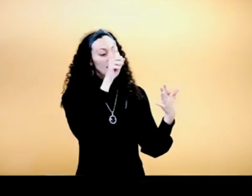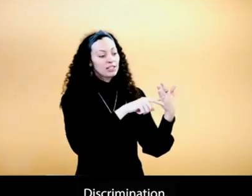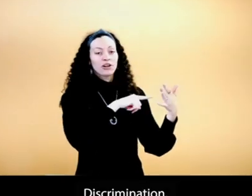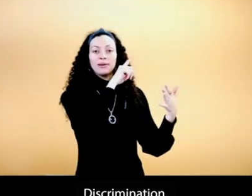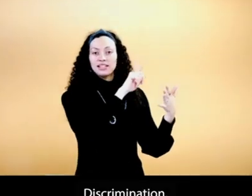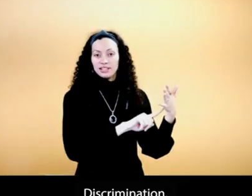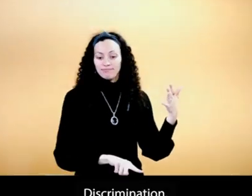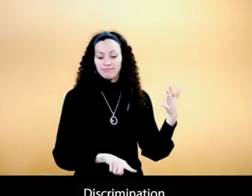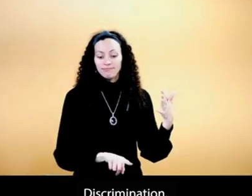Discrimination.